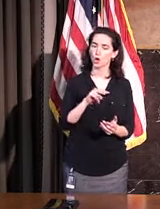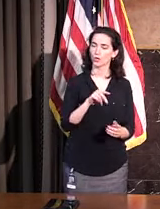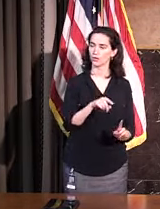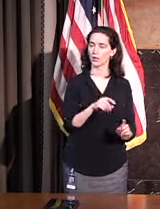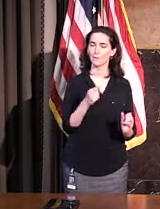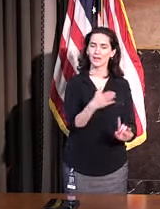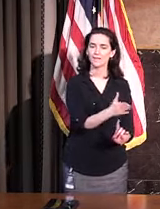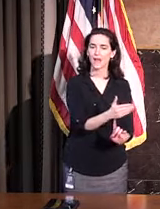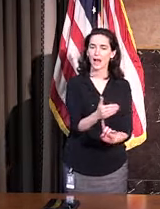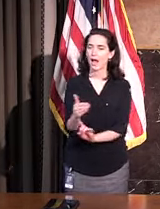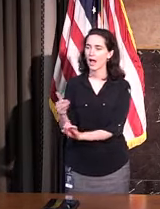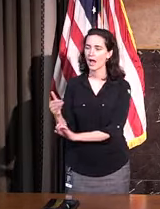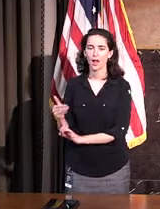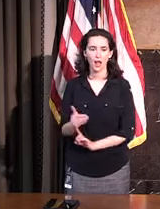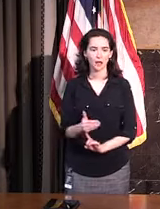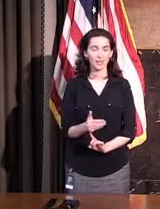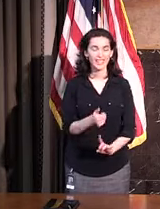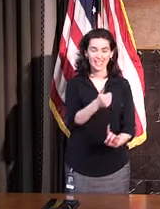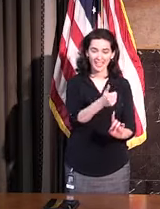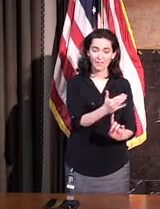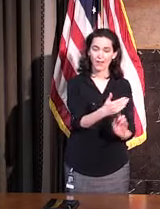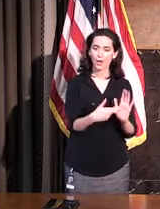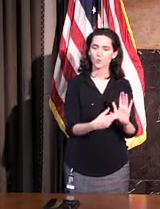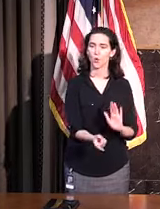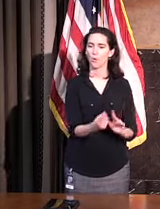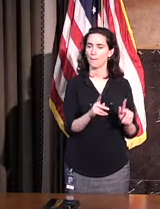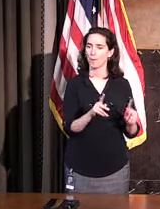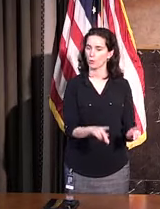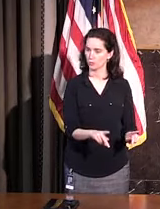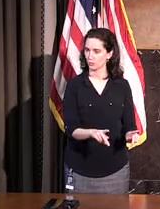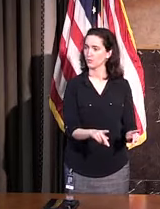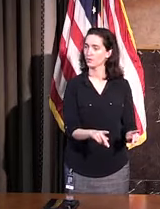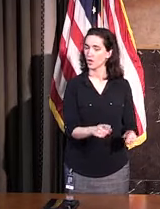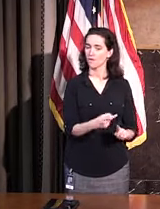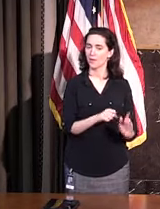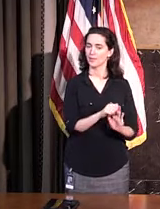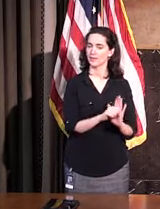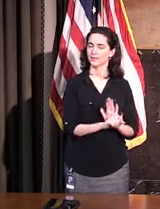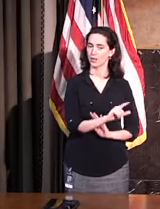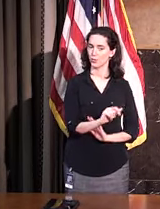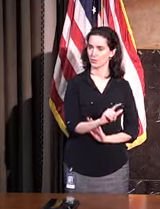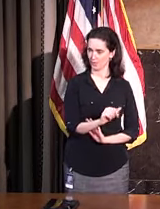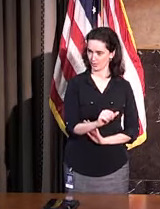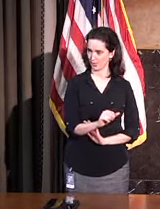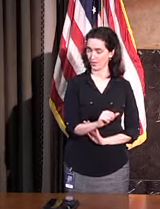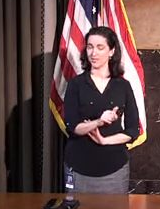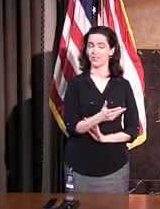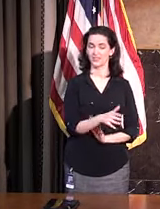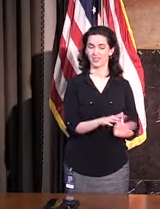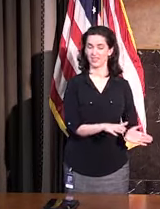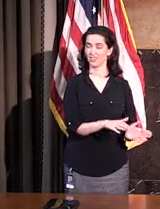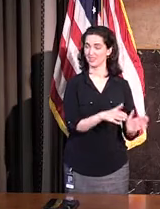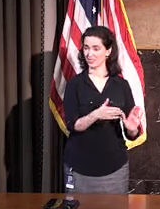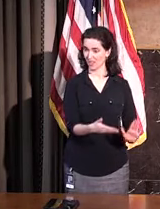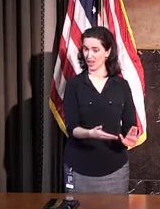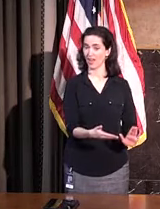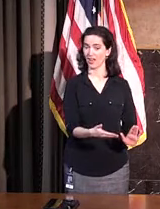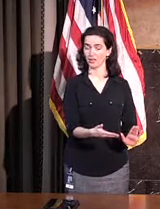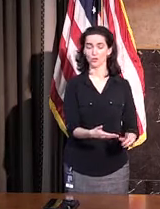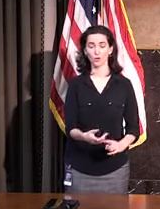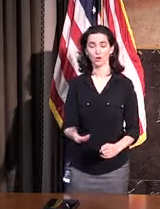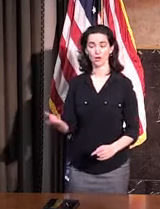flags and remember that each flag represents one person from the state of Louisiana who died since